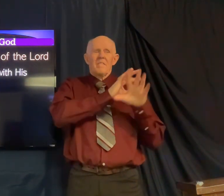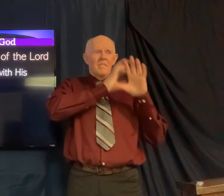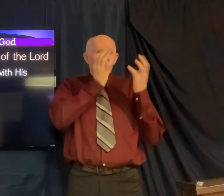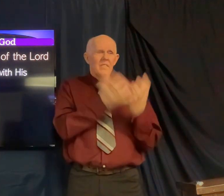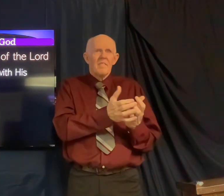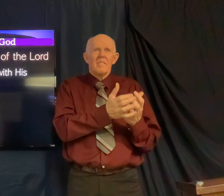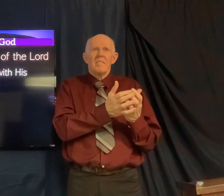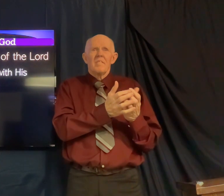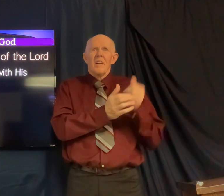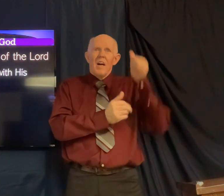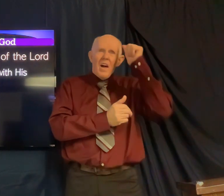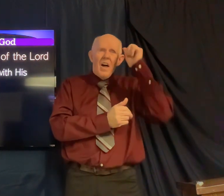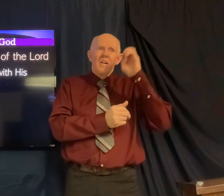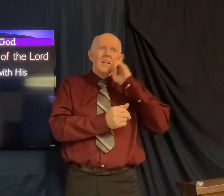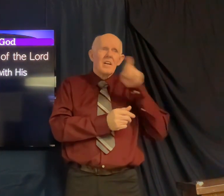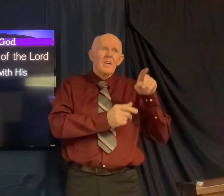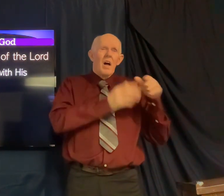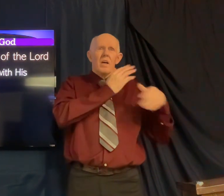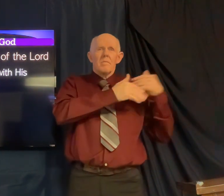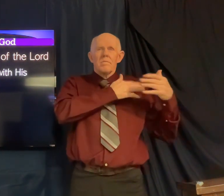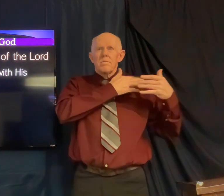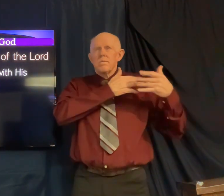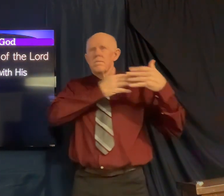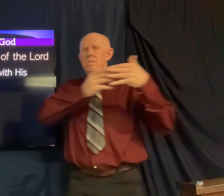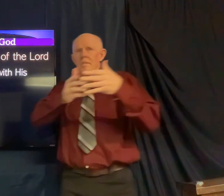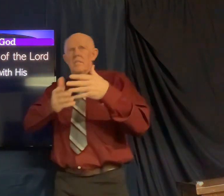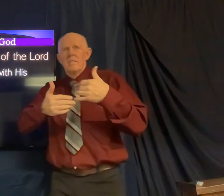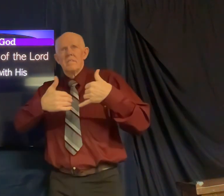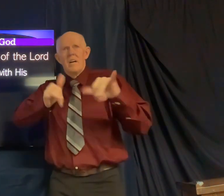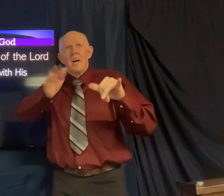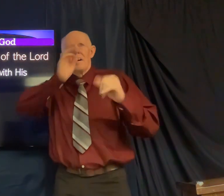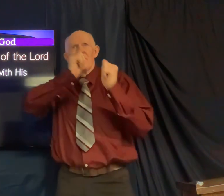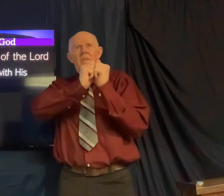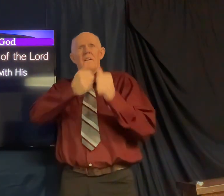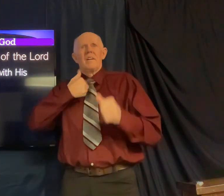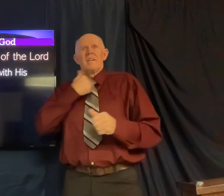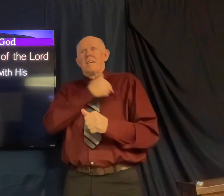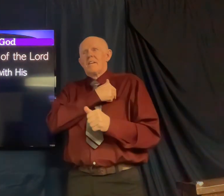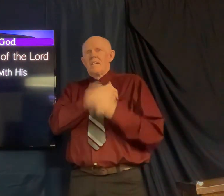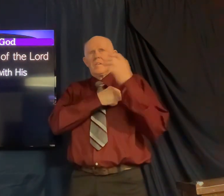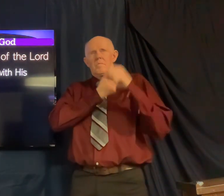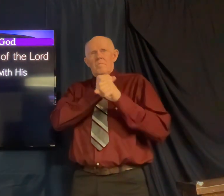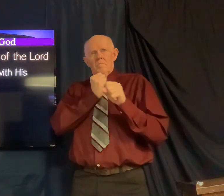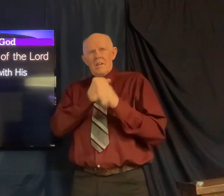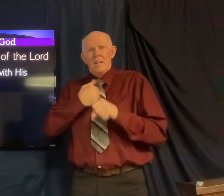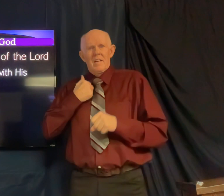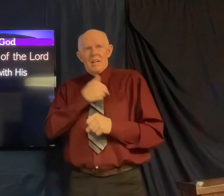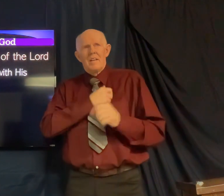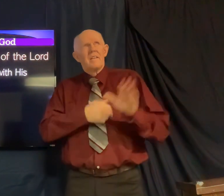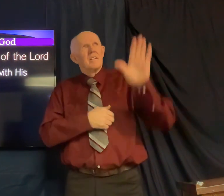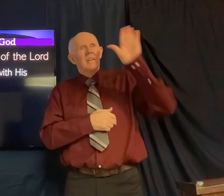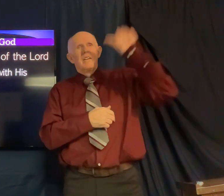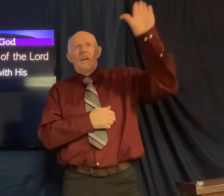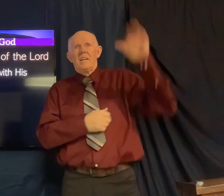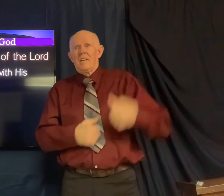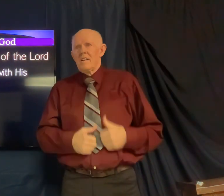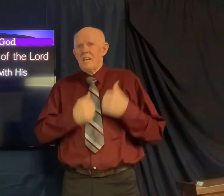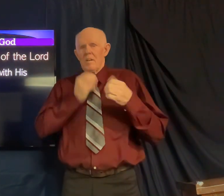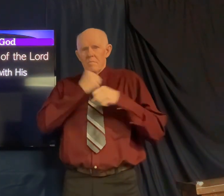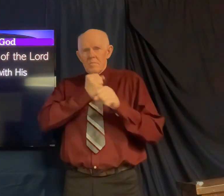the world, the whole earth, made Adam and Eve, and still he is with us. He made